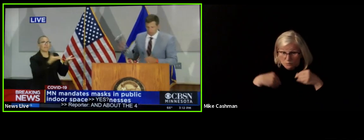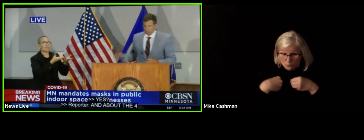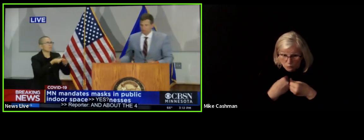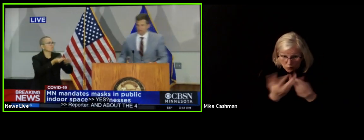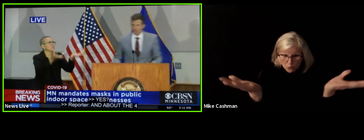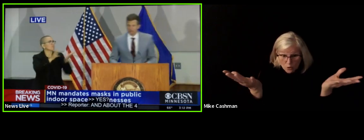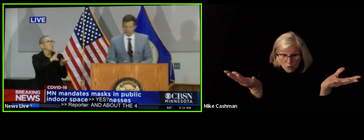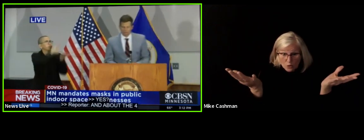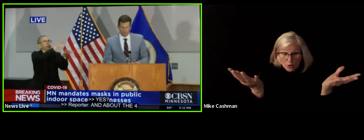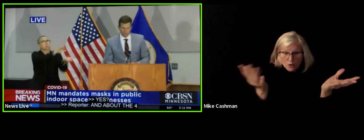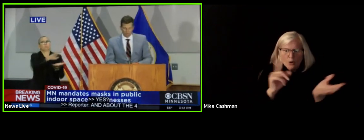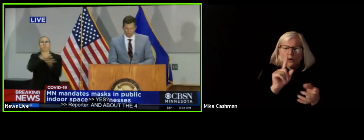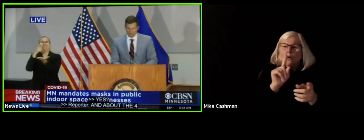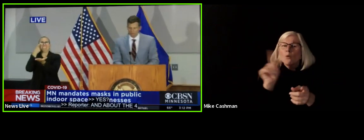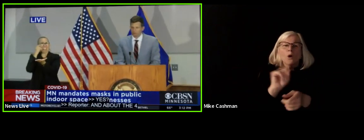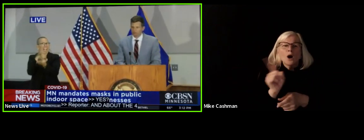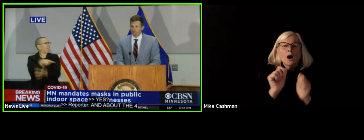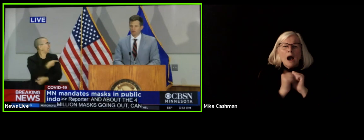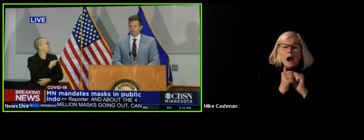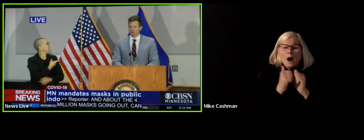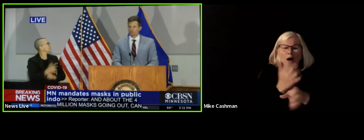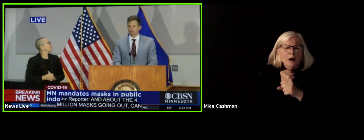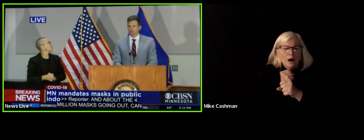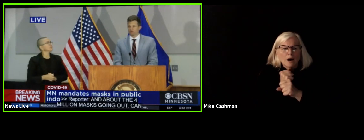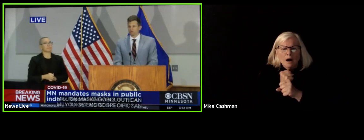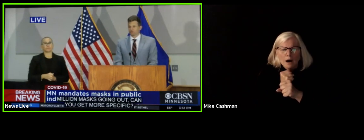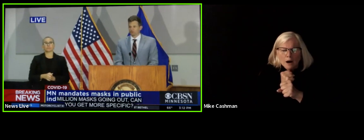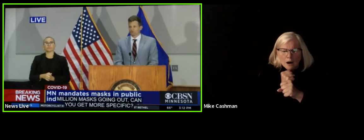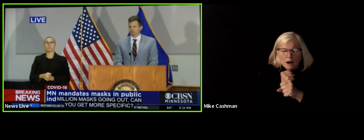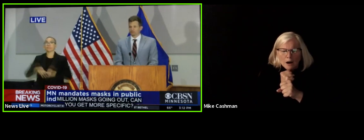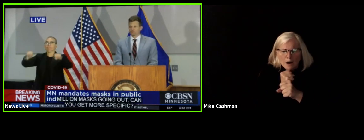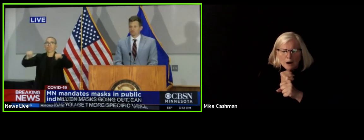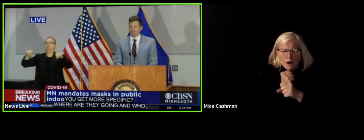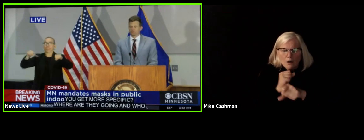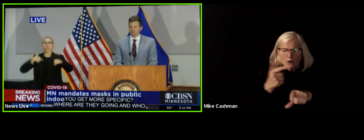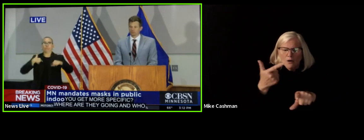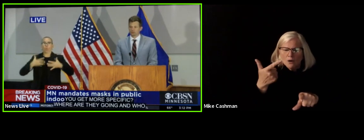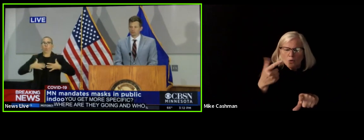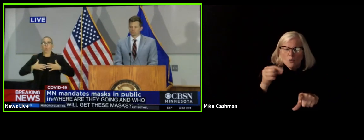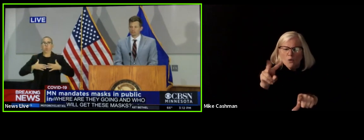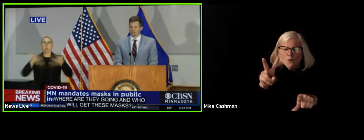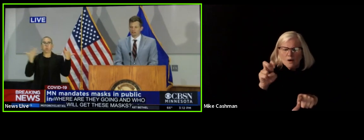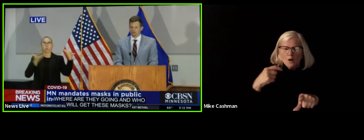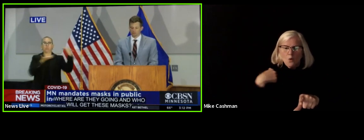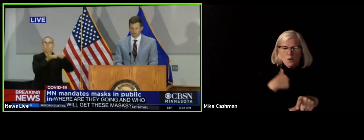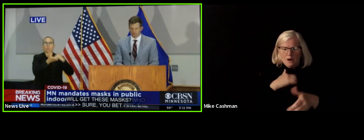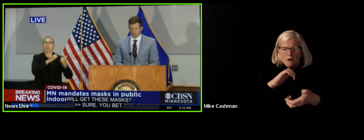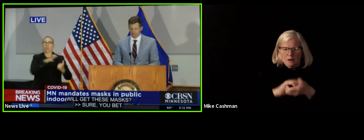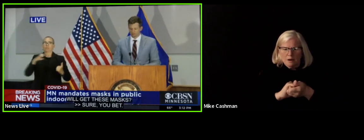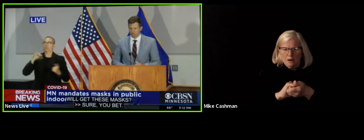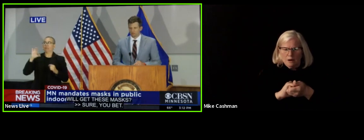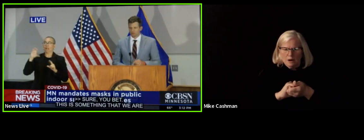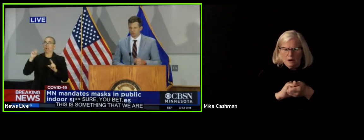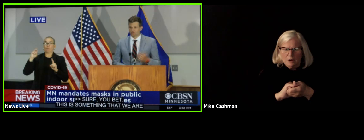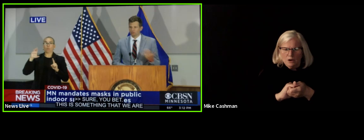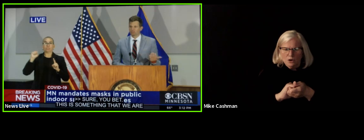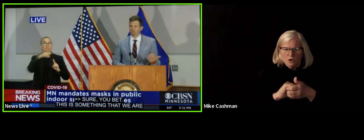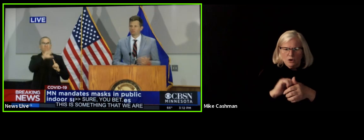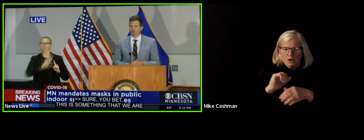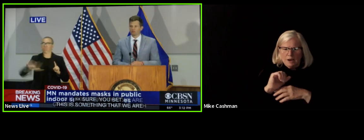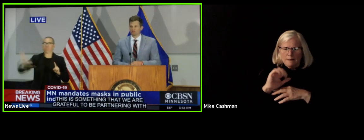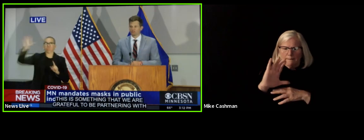Sure, you bet. And this is something that we're really gratefully partnering with chambers of commerce across the state on. We are sending them to at least one